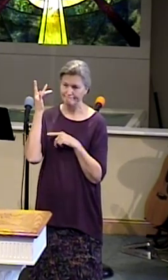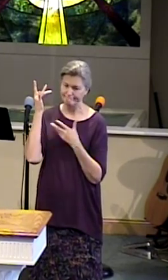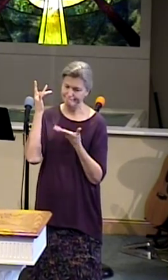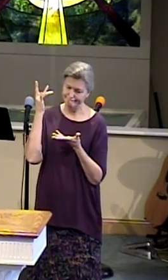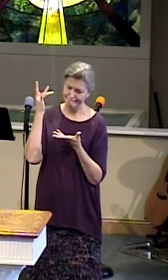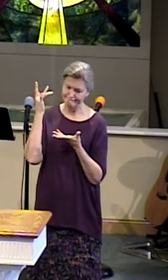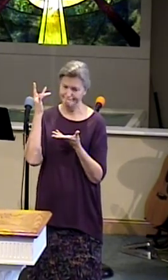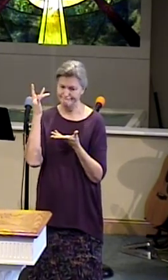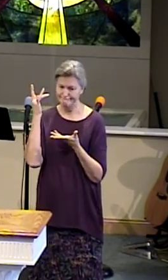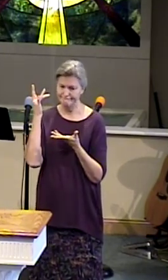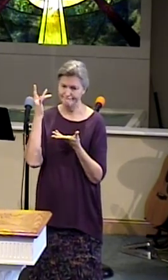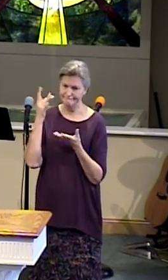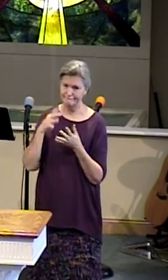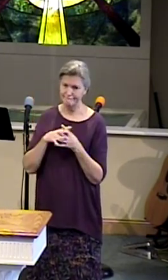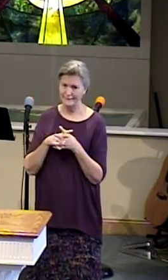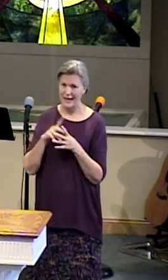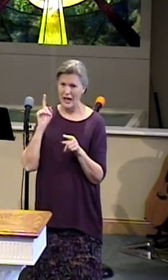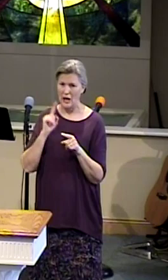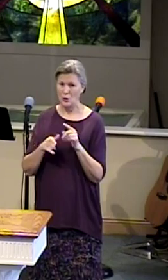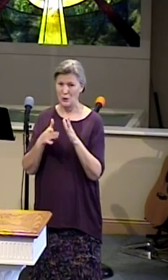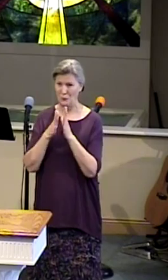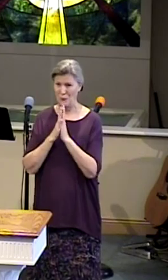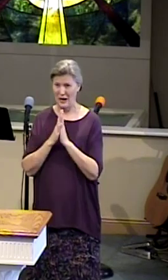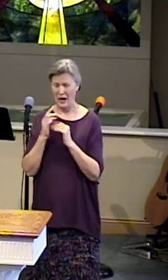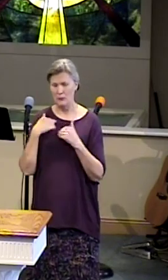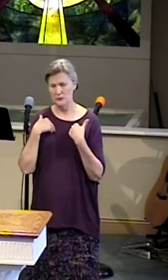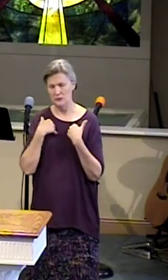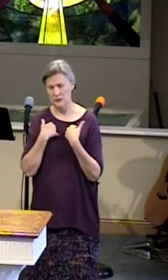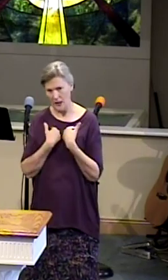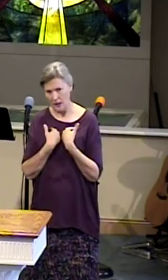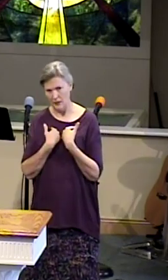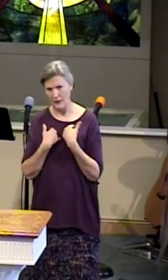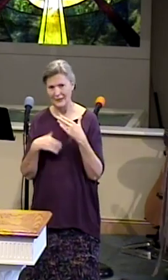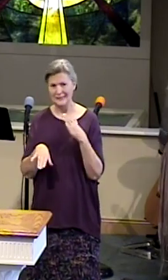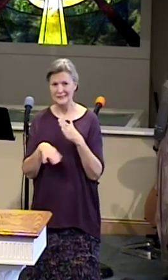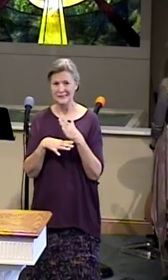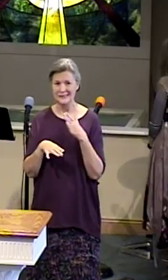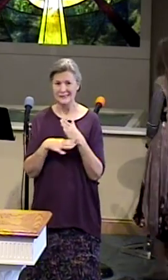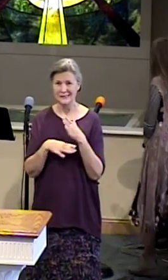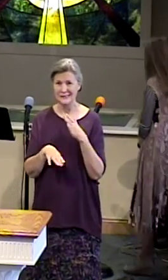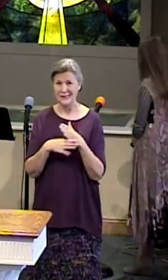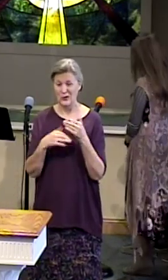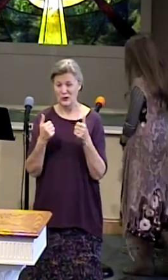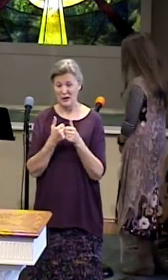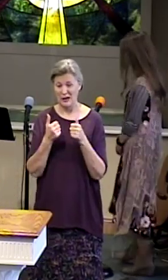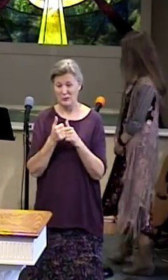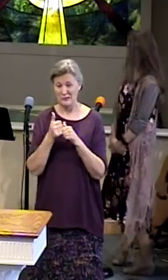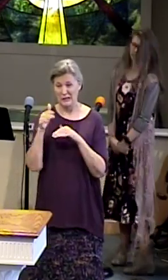Oh God. I couldn't pray because I was tired because the soccer game went late last night.